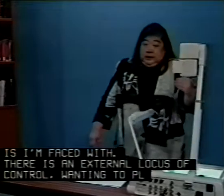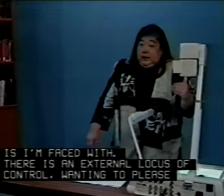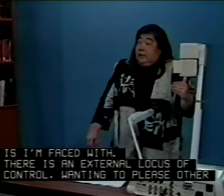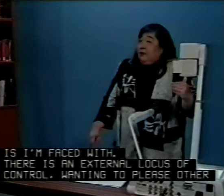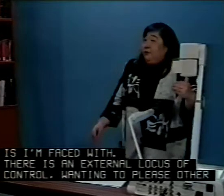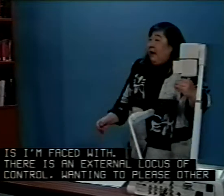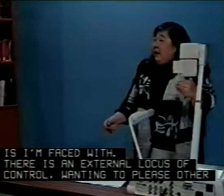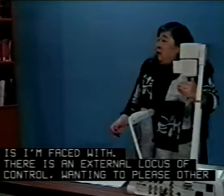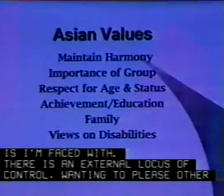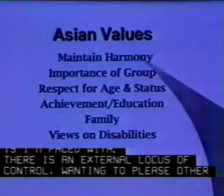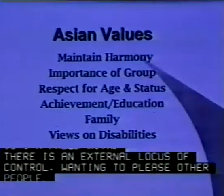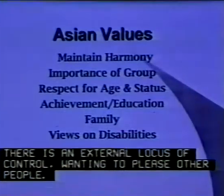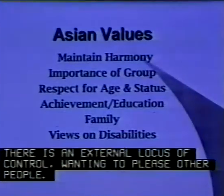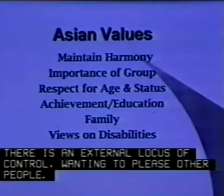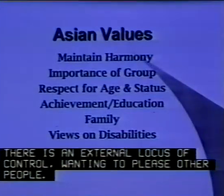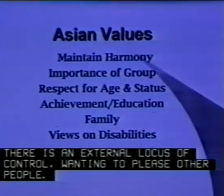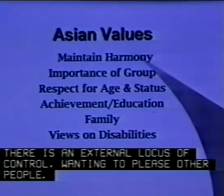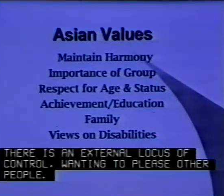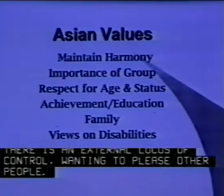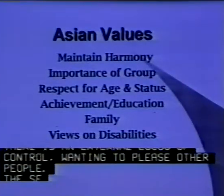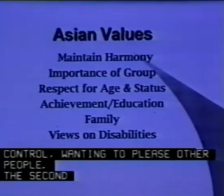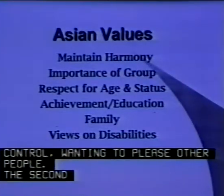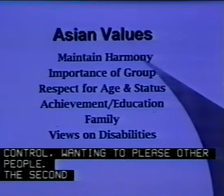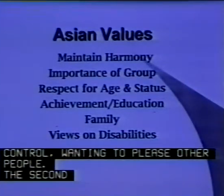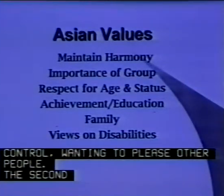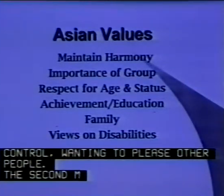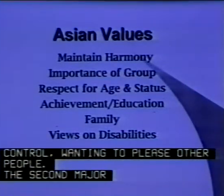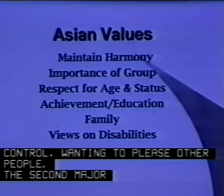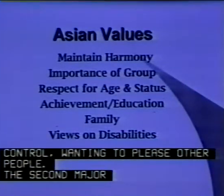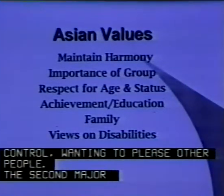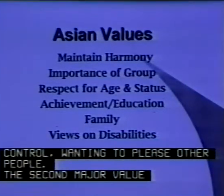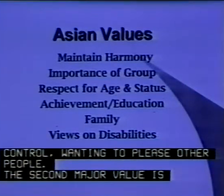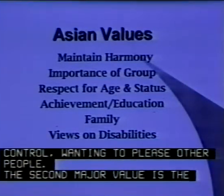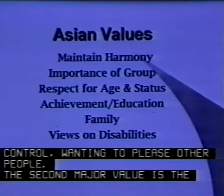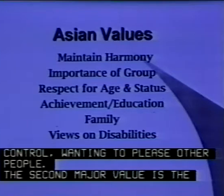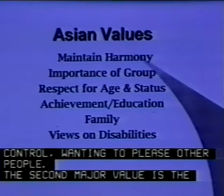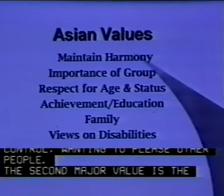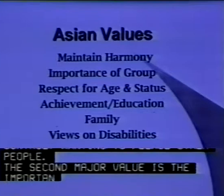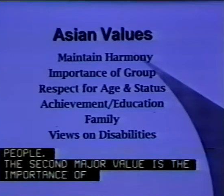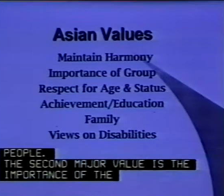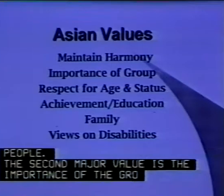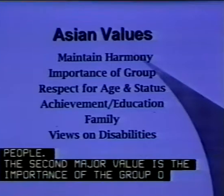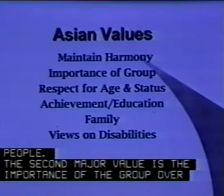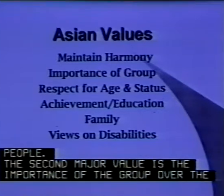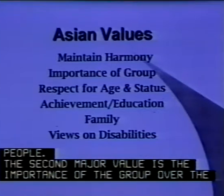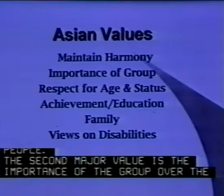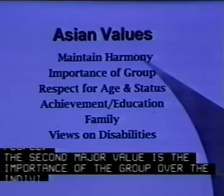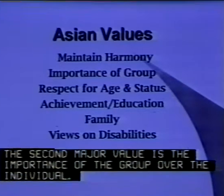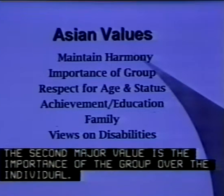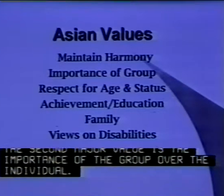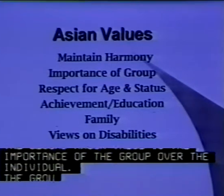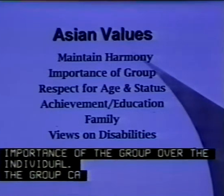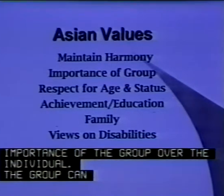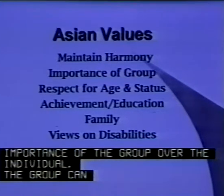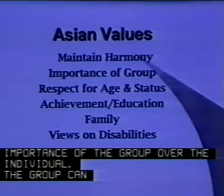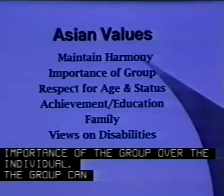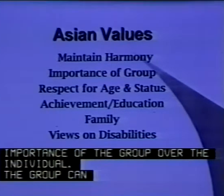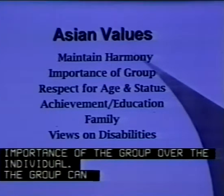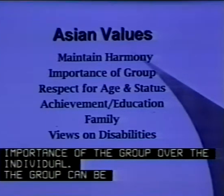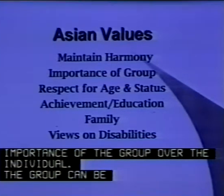Second major value is the importance of the group over the individual. The group can be the family, in fact, family is the first group, or it can